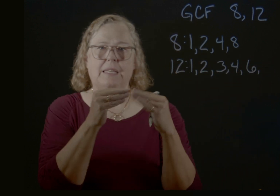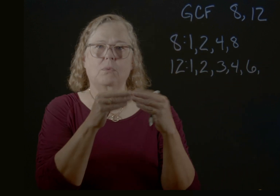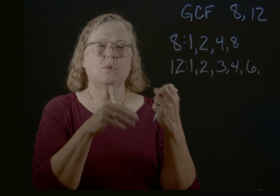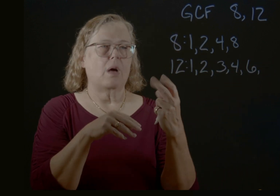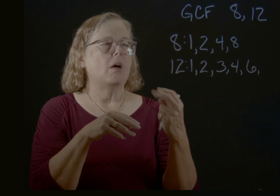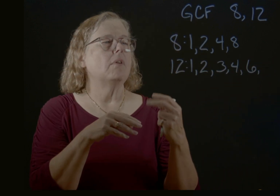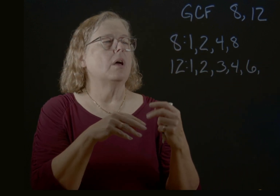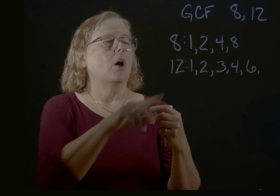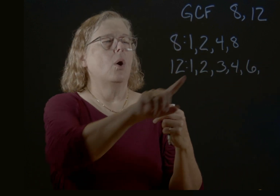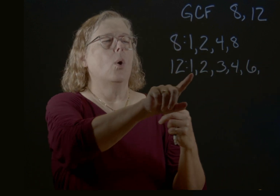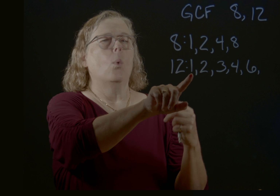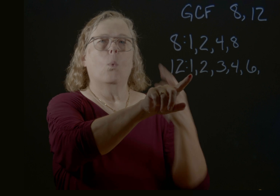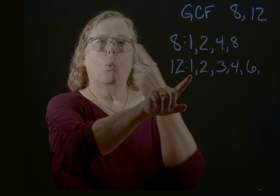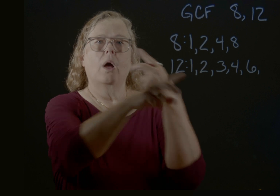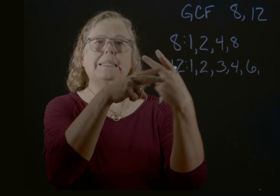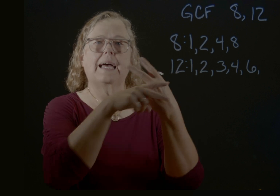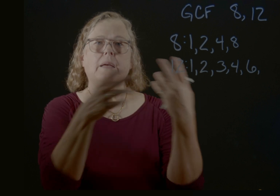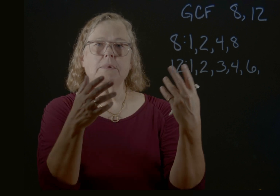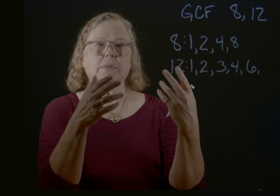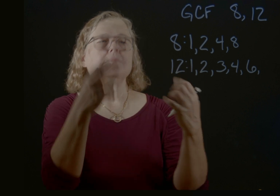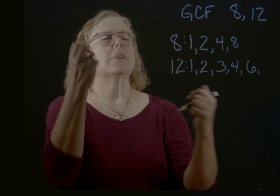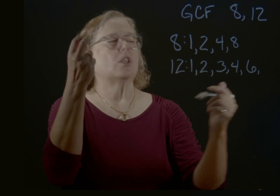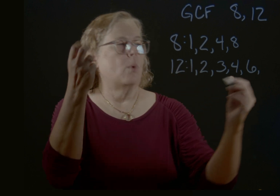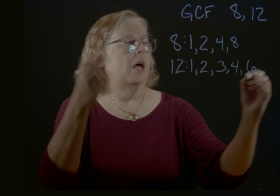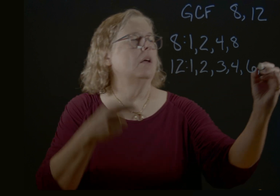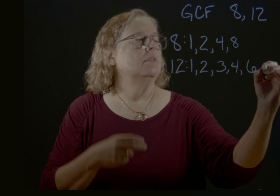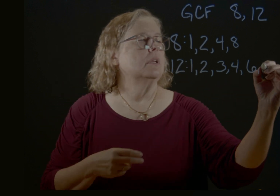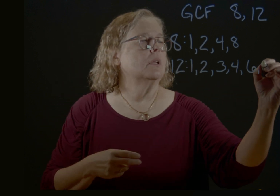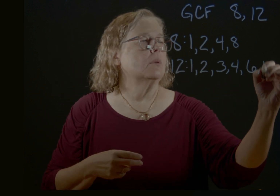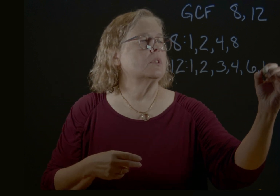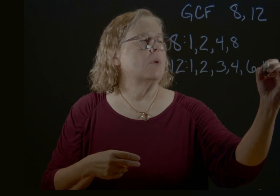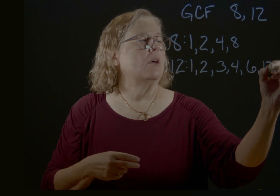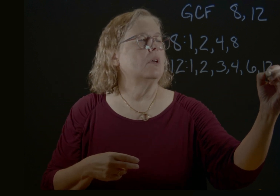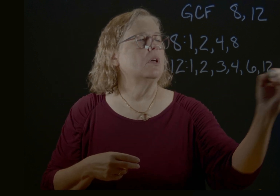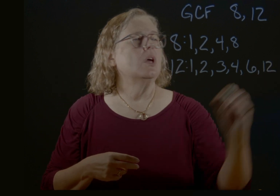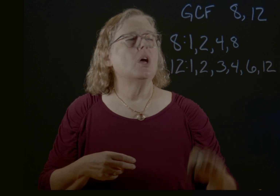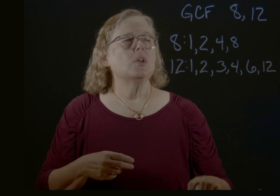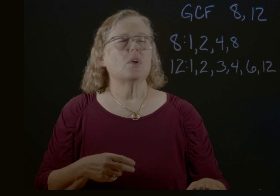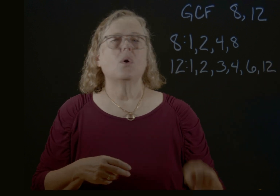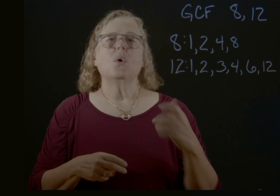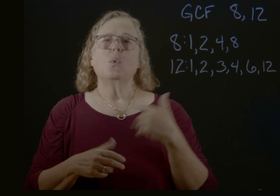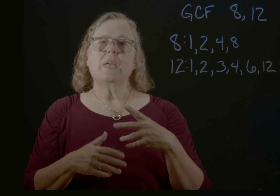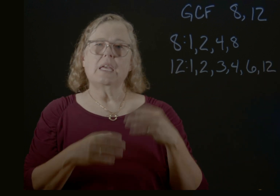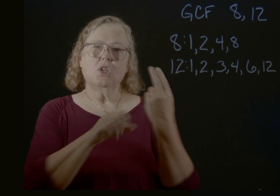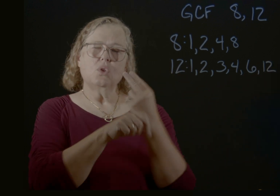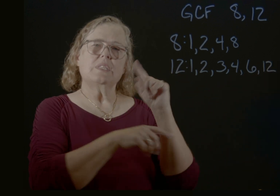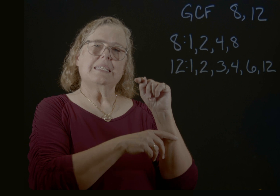And then 1 times what? Of course, 1 times 12 is 12. Good job. So now we can use